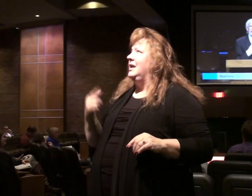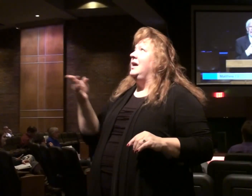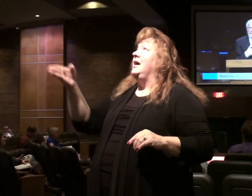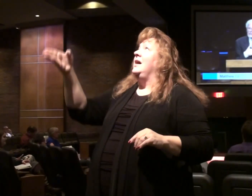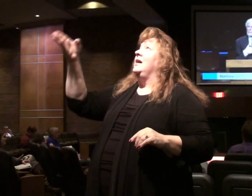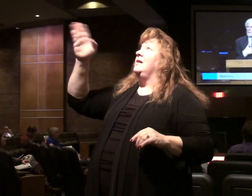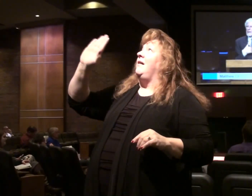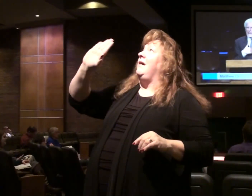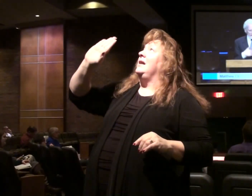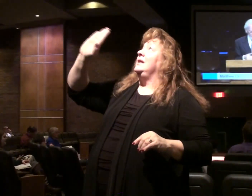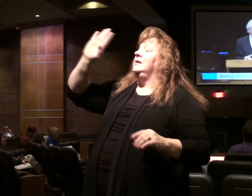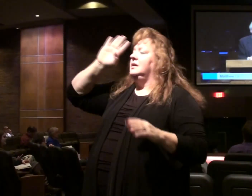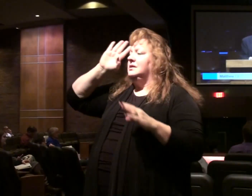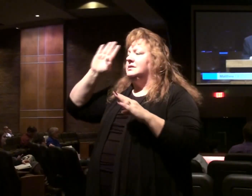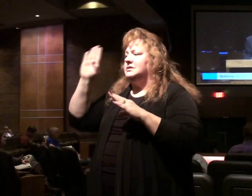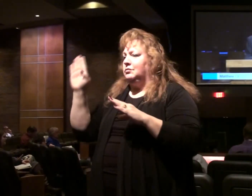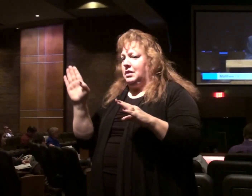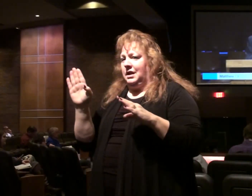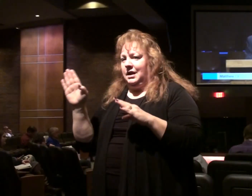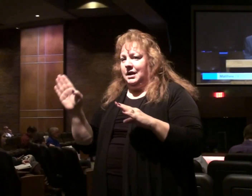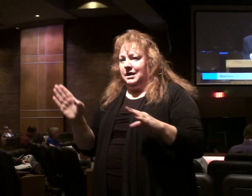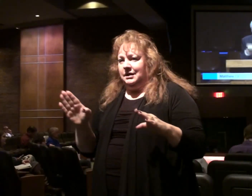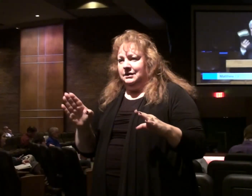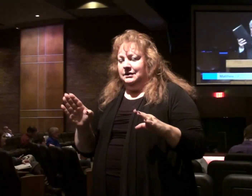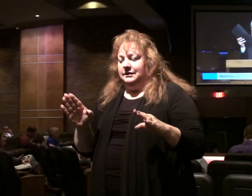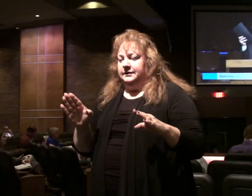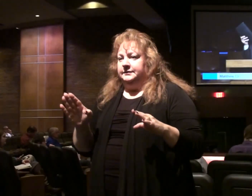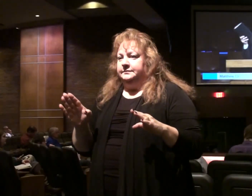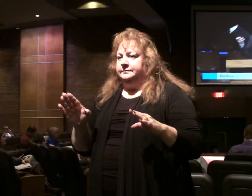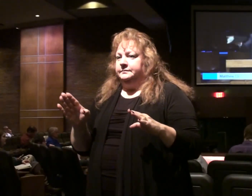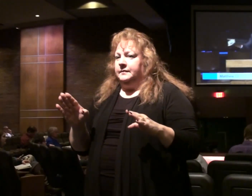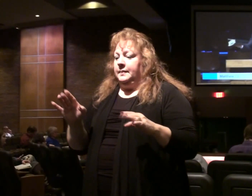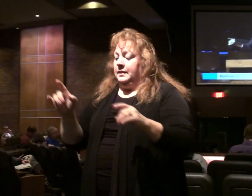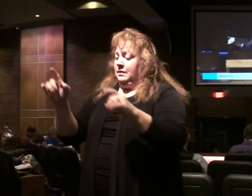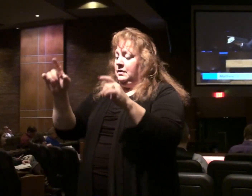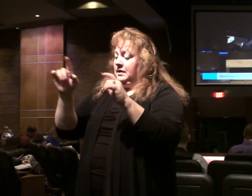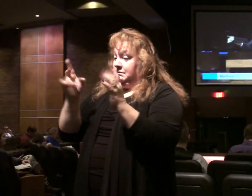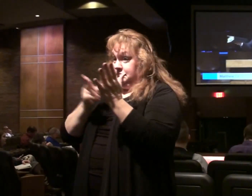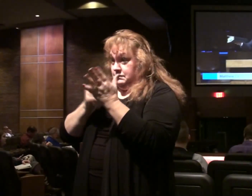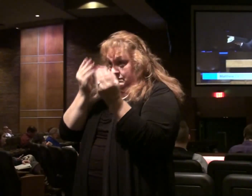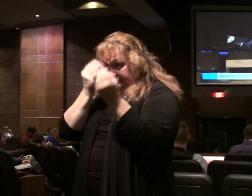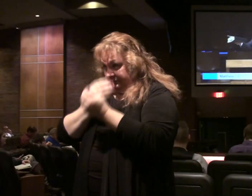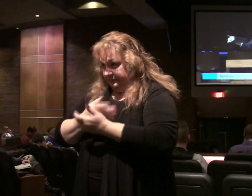God, in his plan, is you give forth my truth,